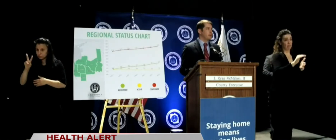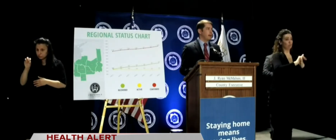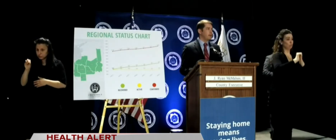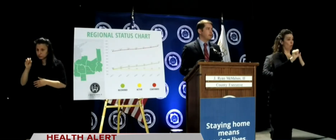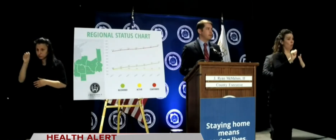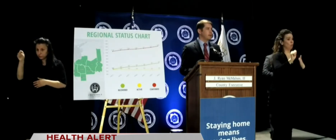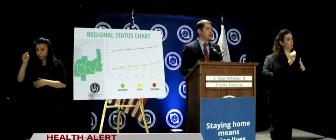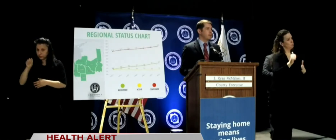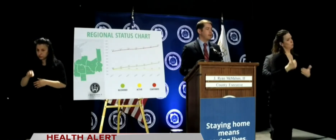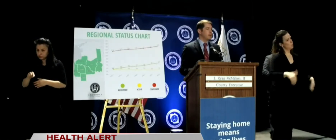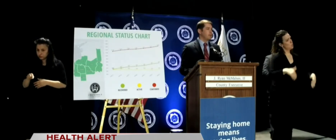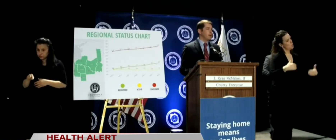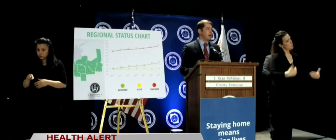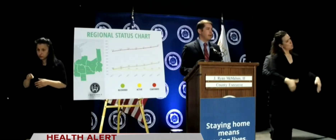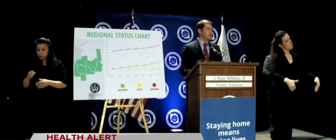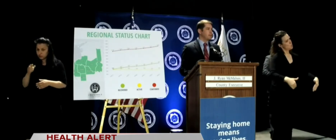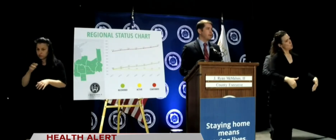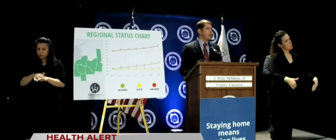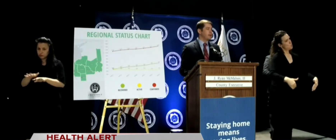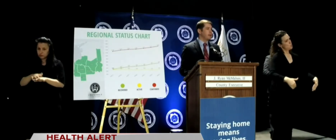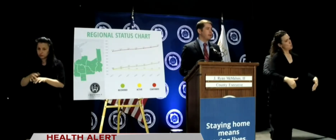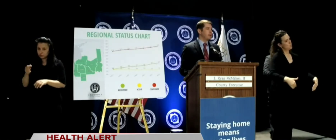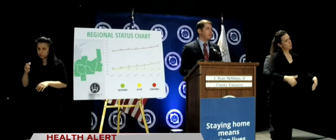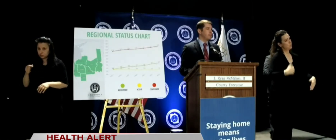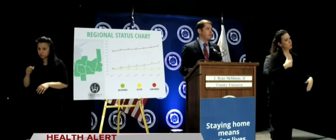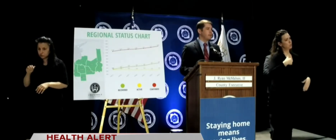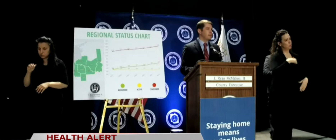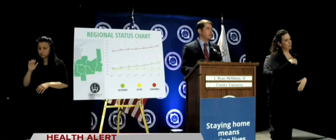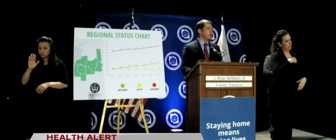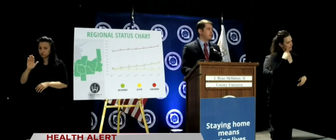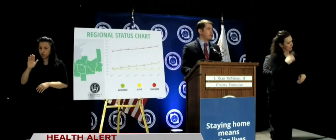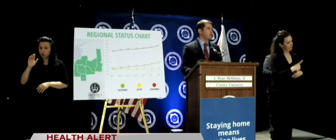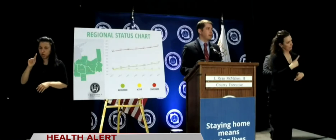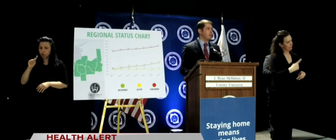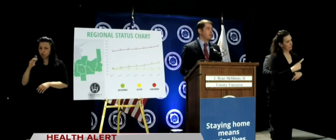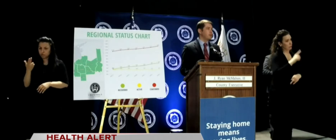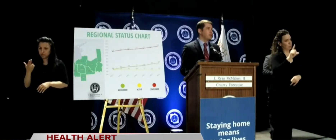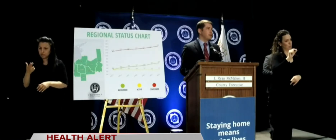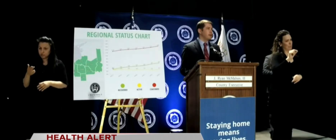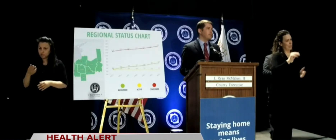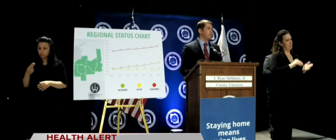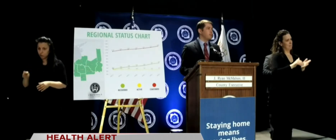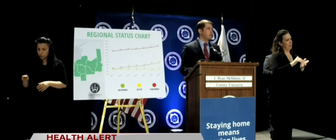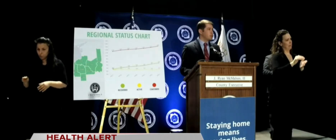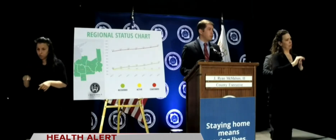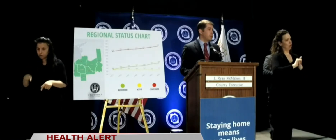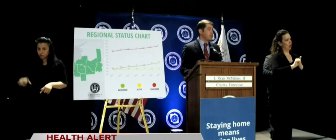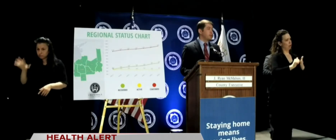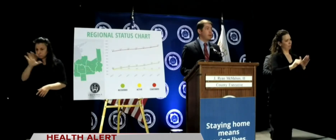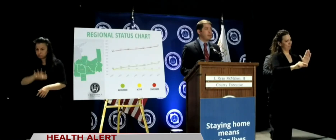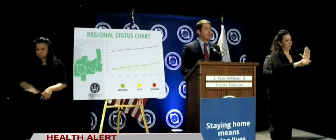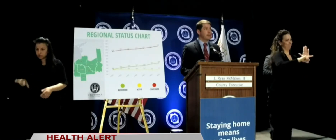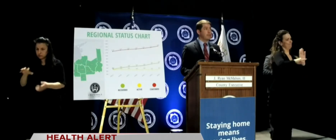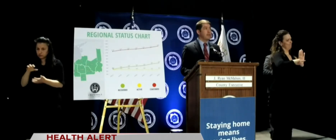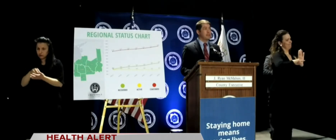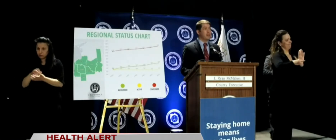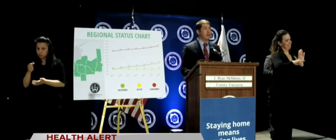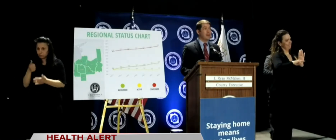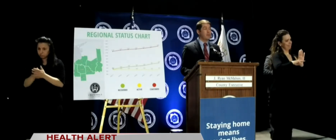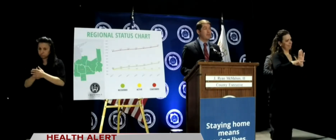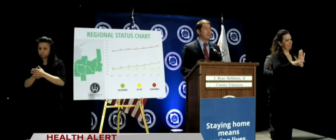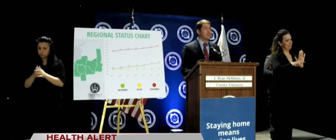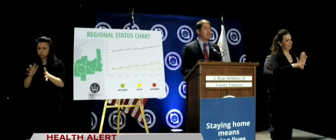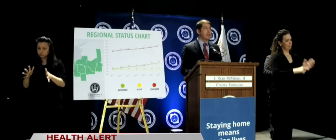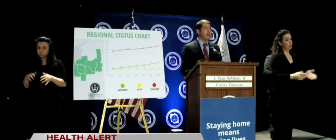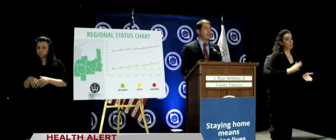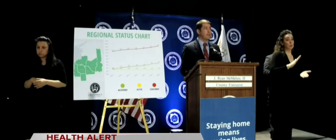$20 million that we're already anticipating this costing us in revenue. With the school district, 20% means about